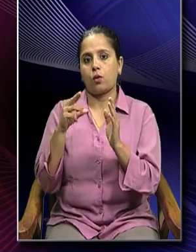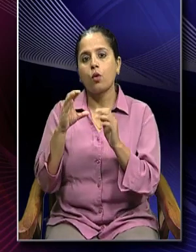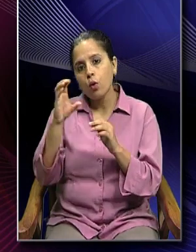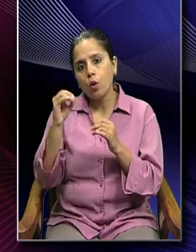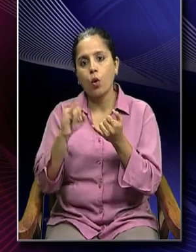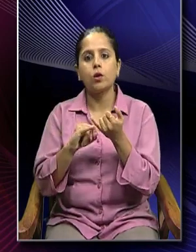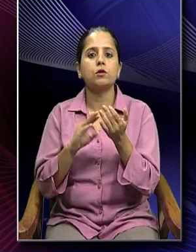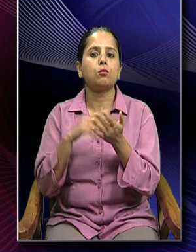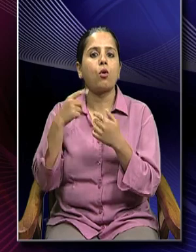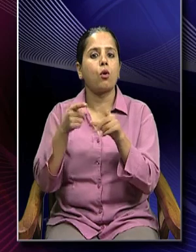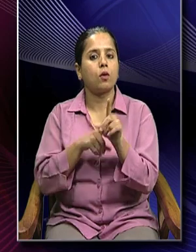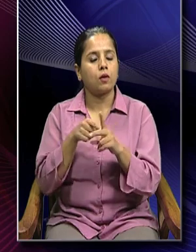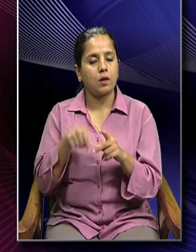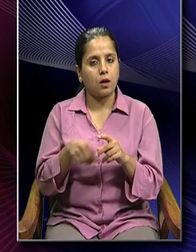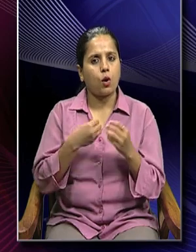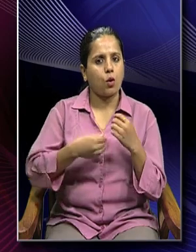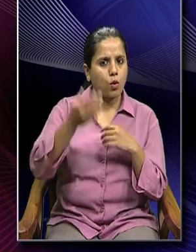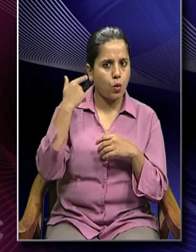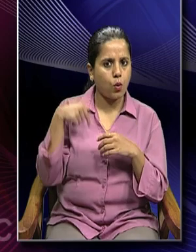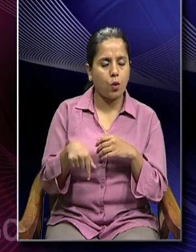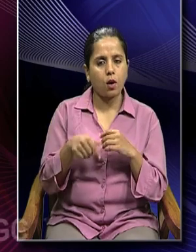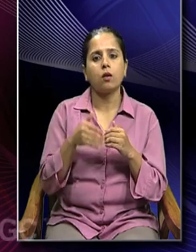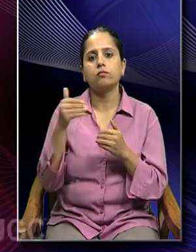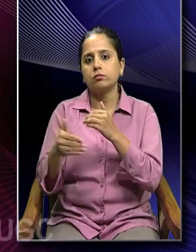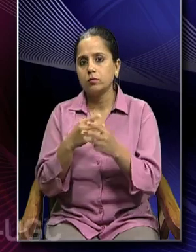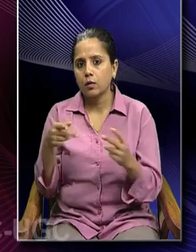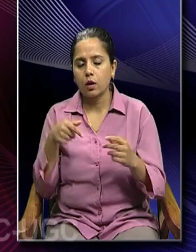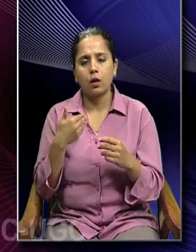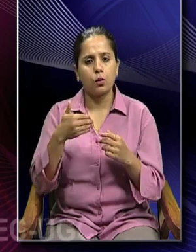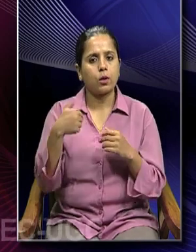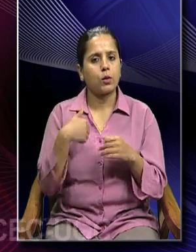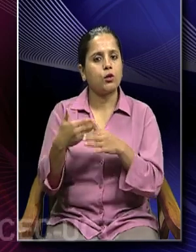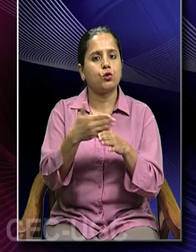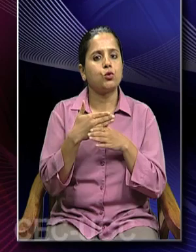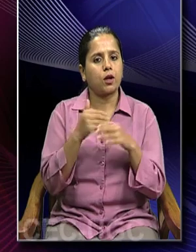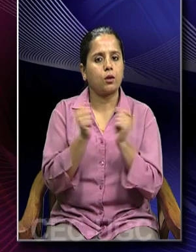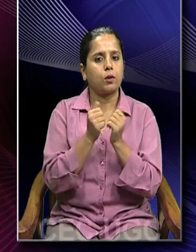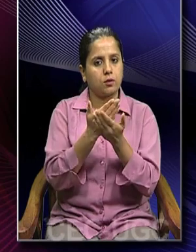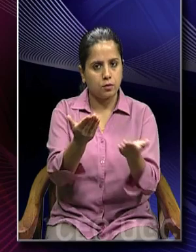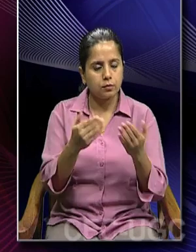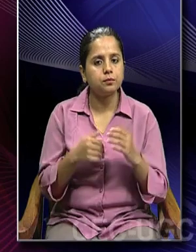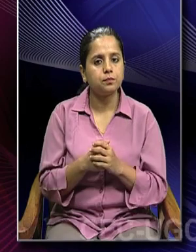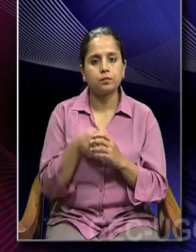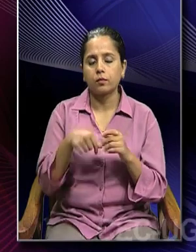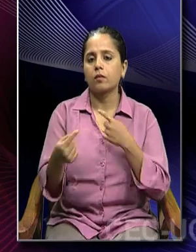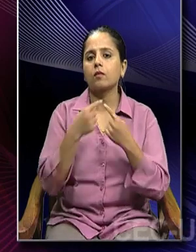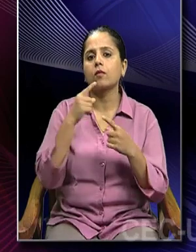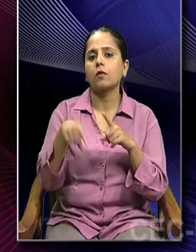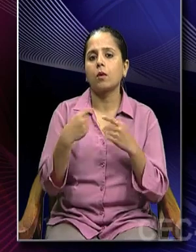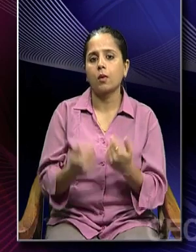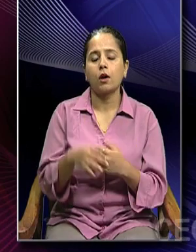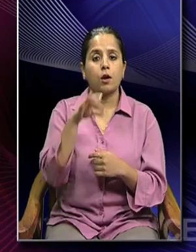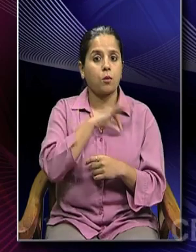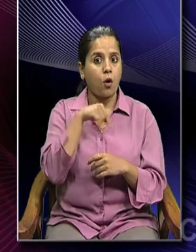from traditional system to the cosmonity, that journey I will be sharing with you. And we will talk about